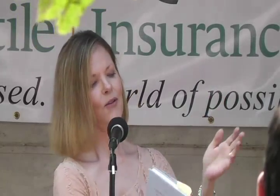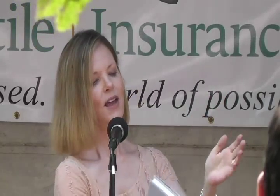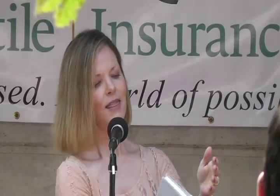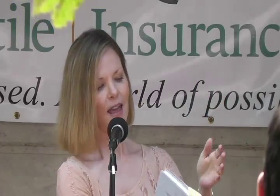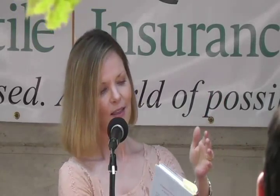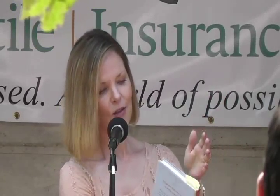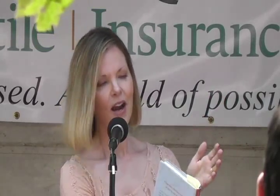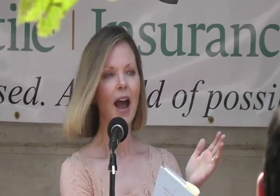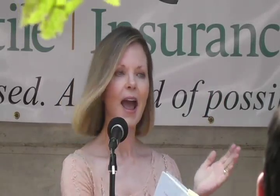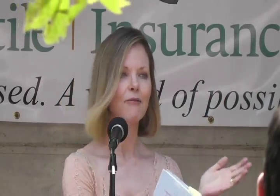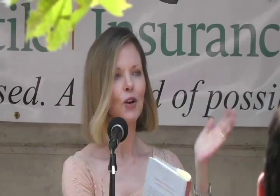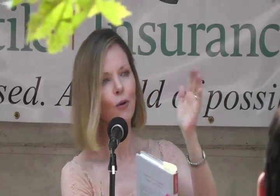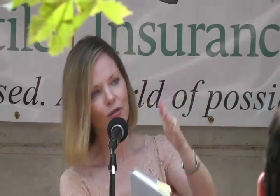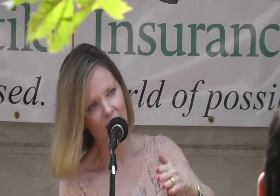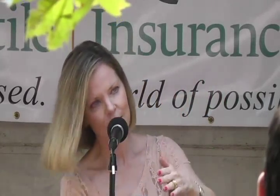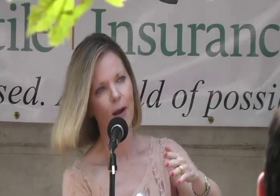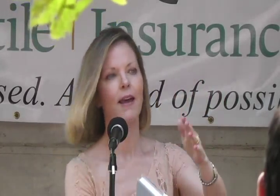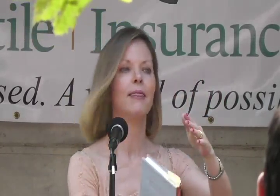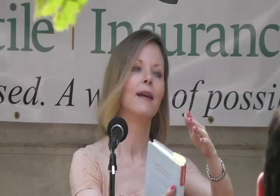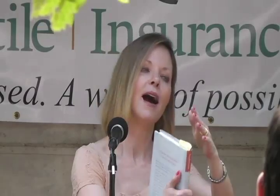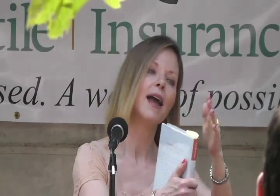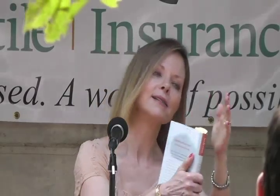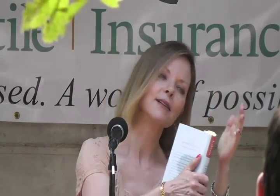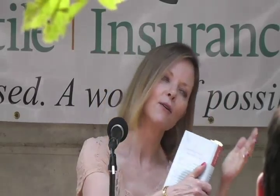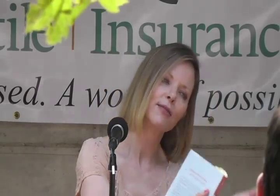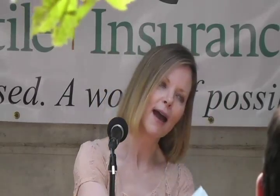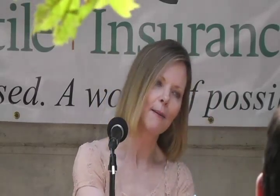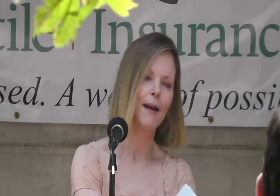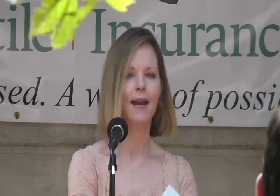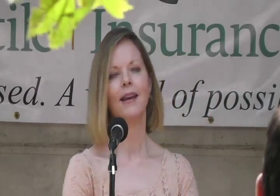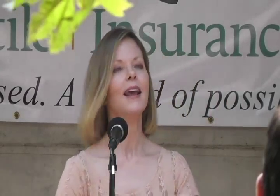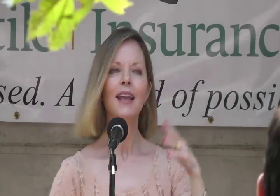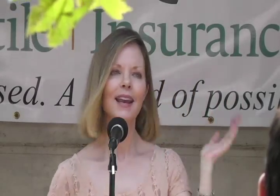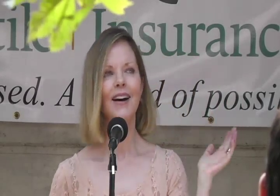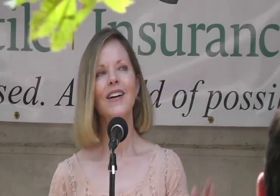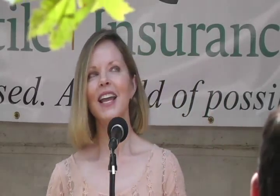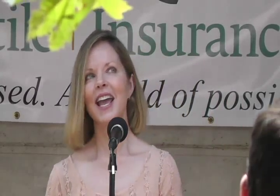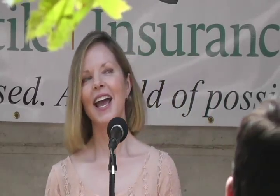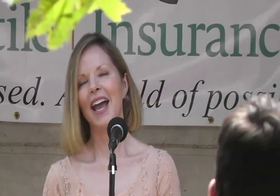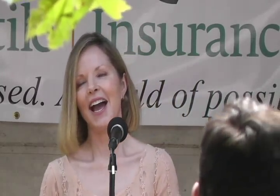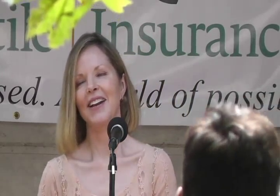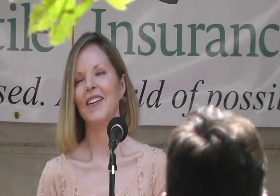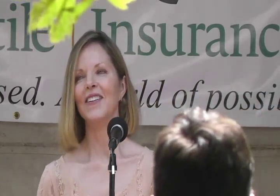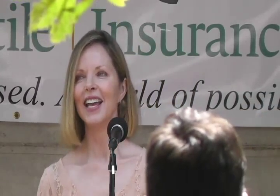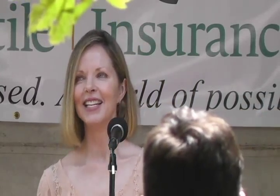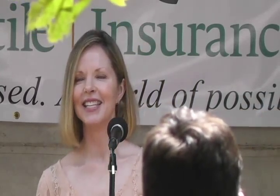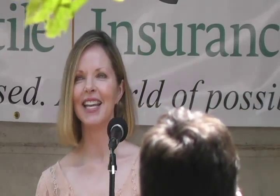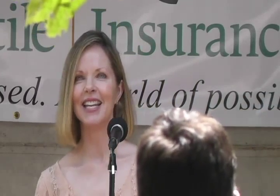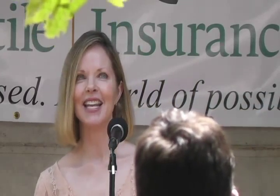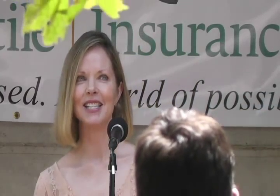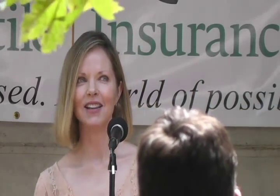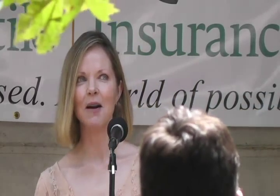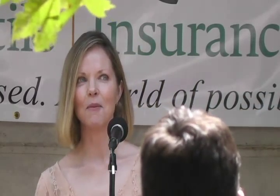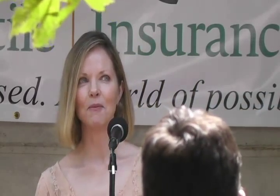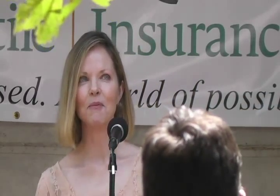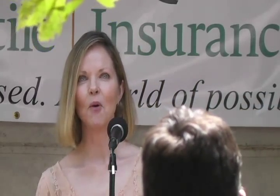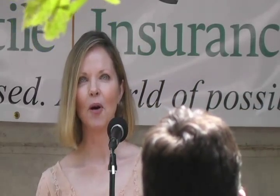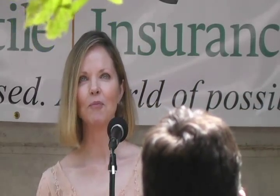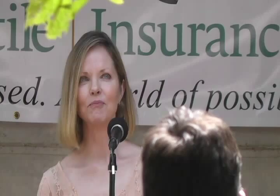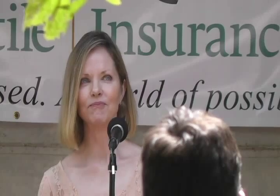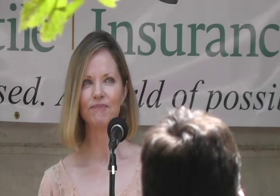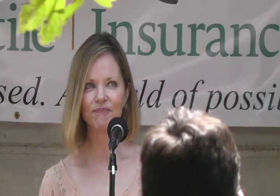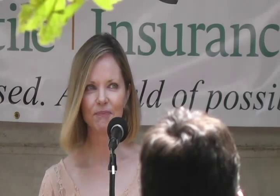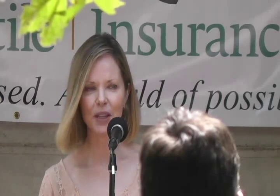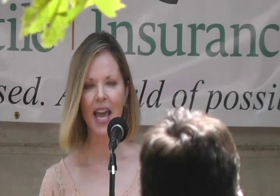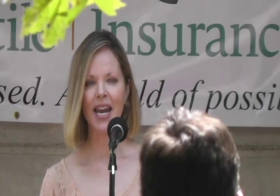supposedly, then I have to go this way, and the guy has to go that way, and, I don't know. It's a lot